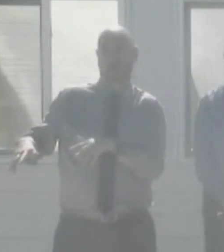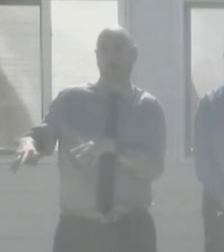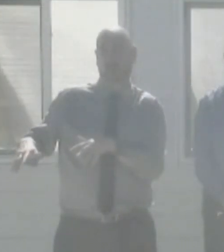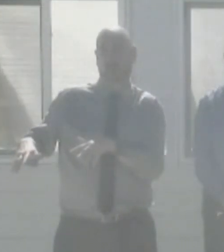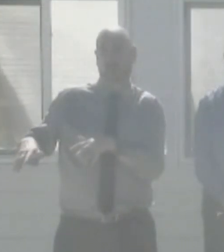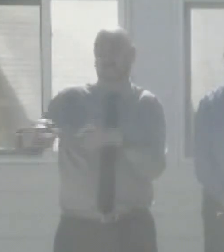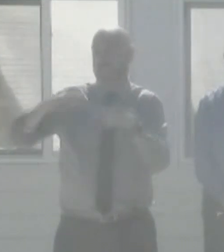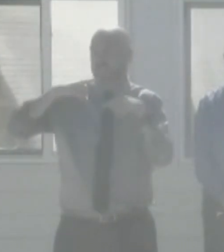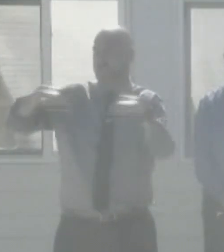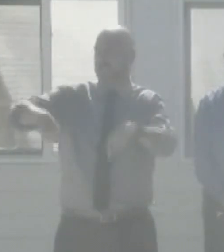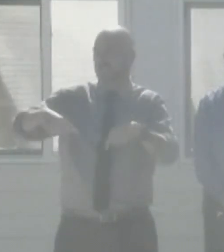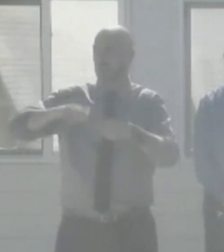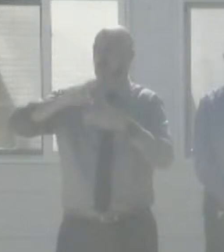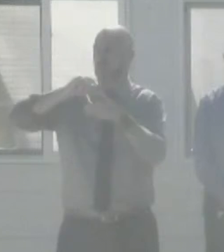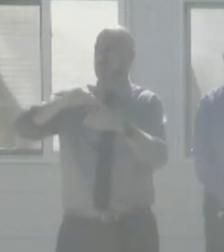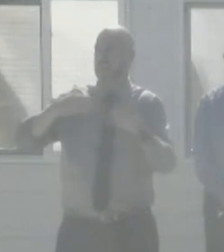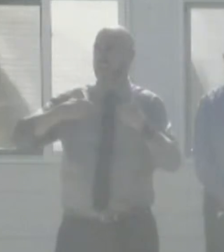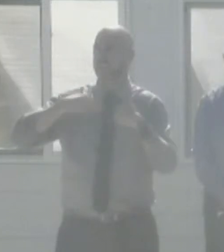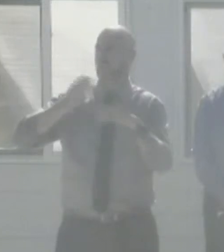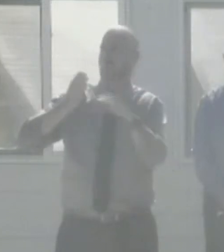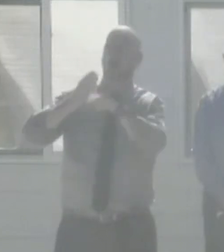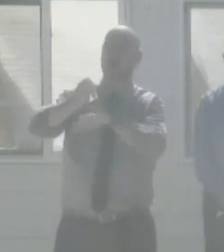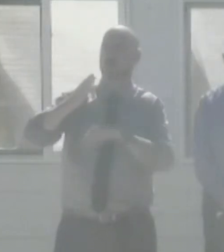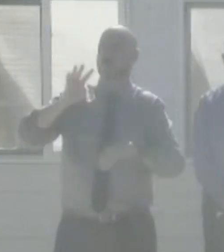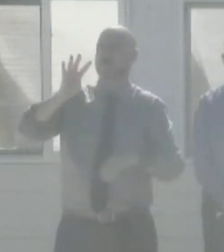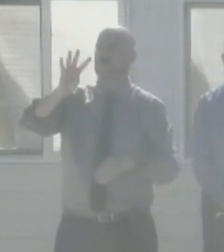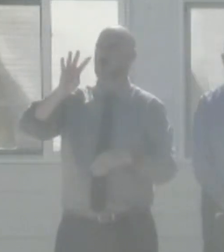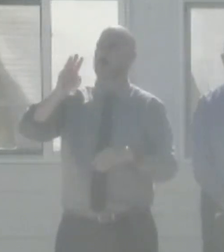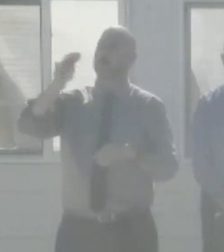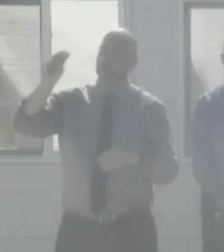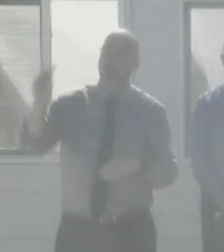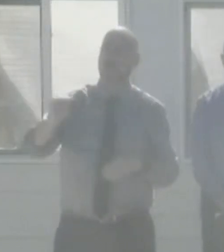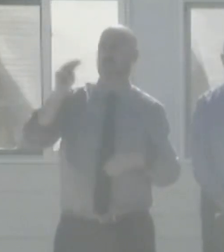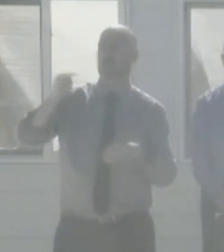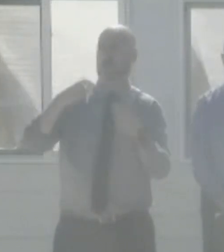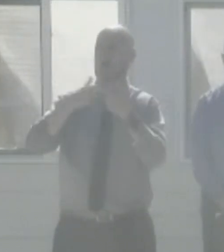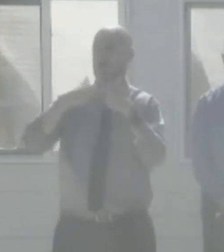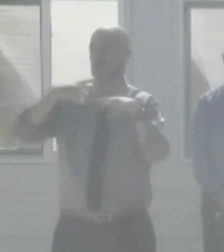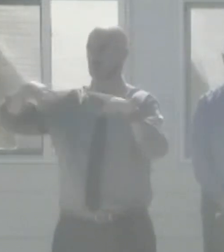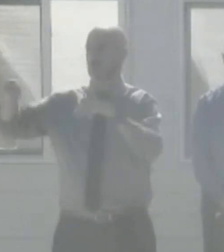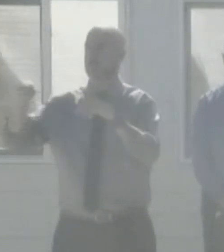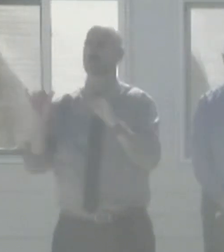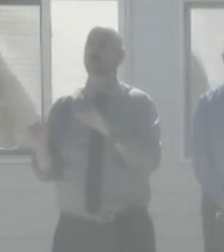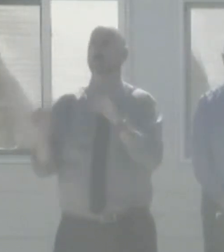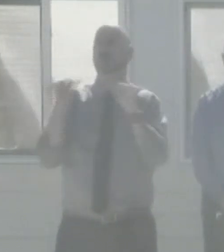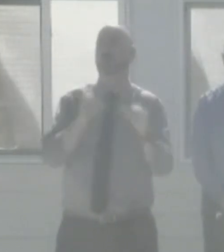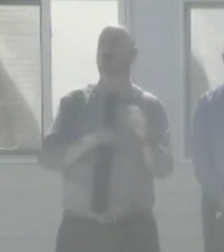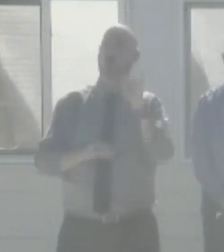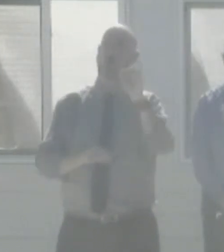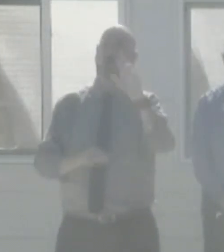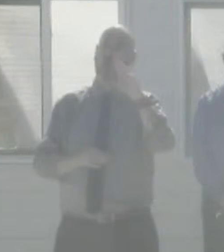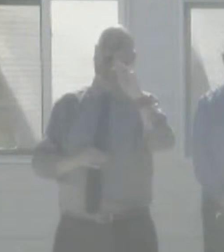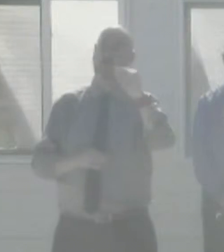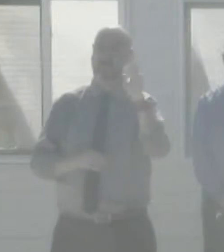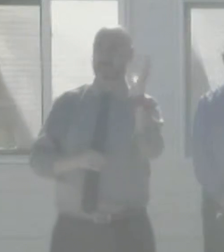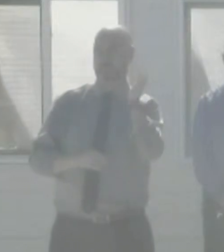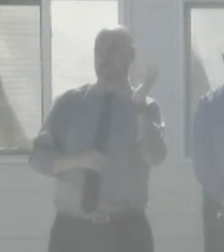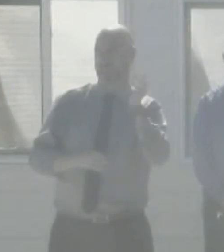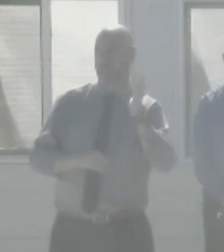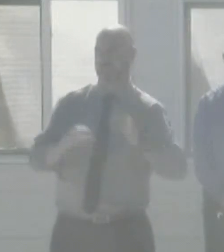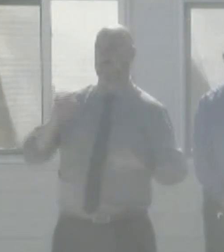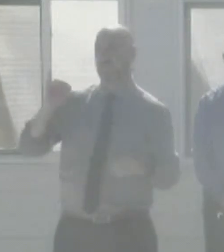probably similar to what we saw with Hurricanes Irma and Hurricanes Ian. And I know but on this one, we